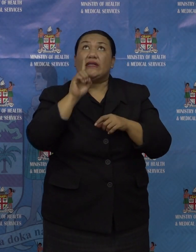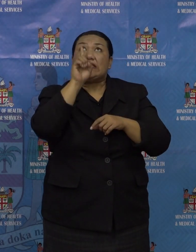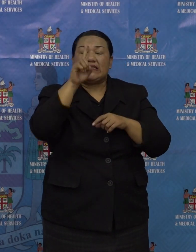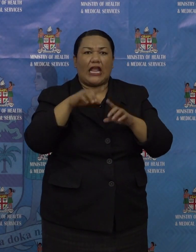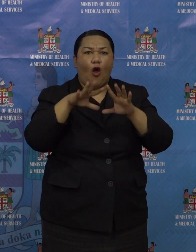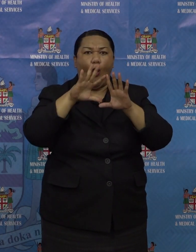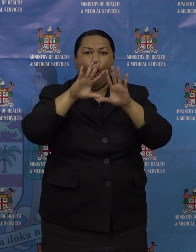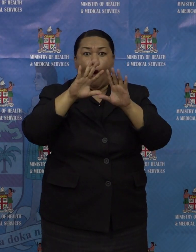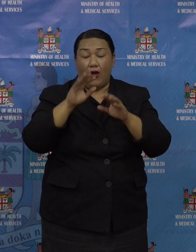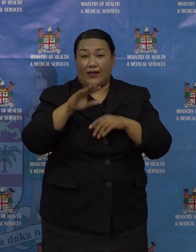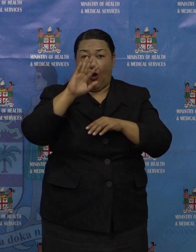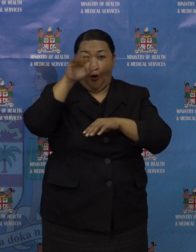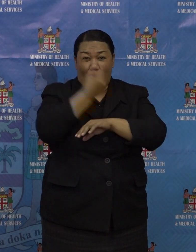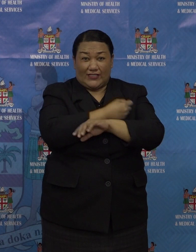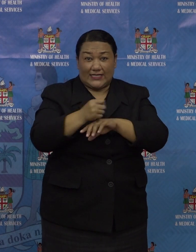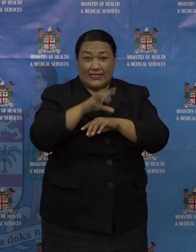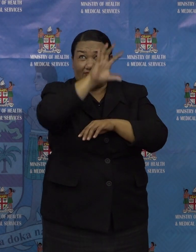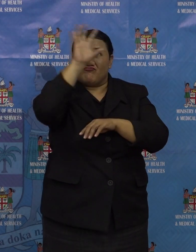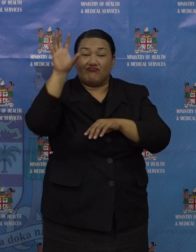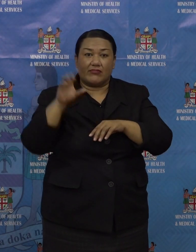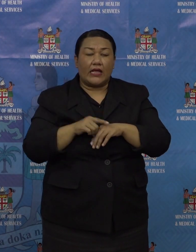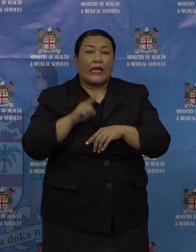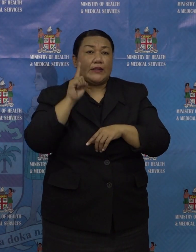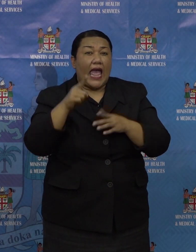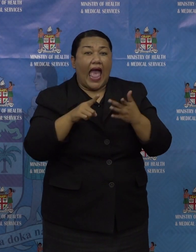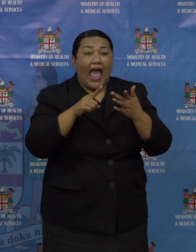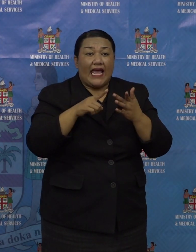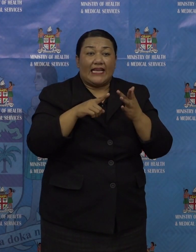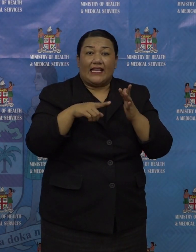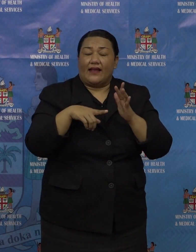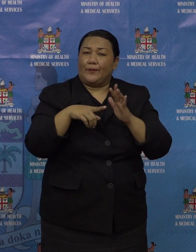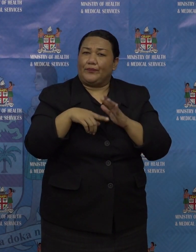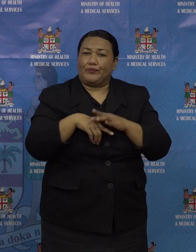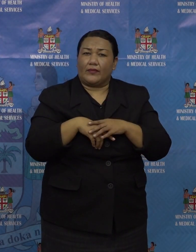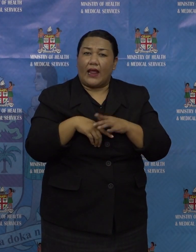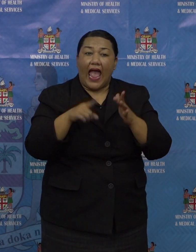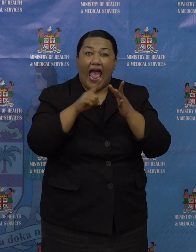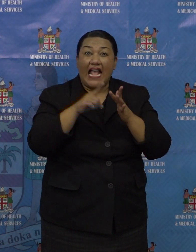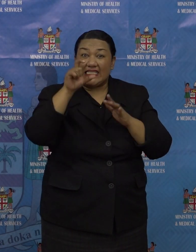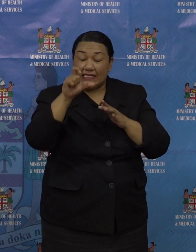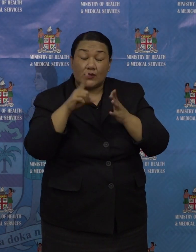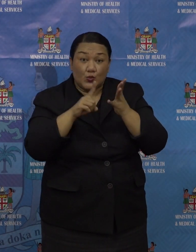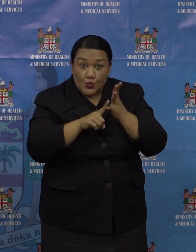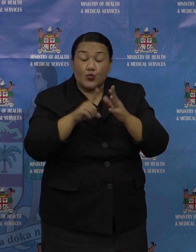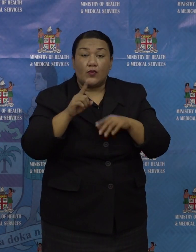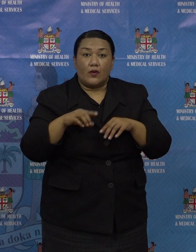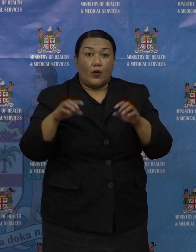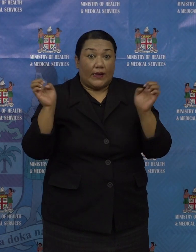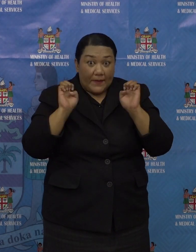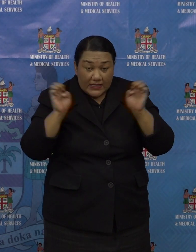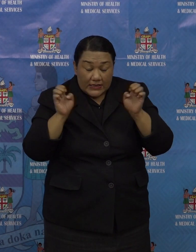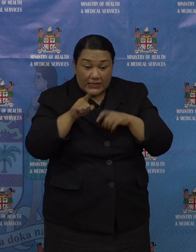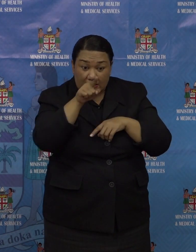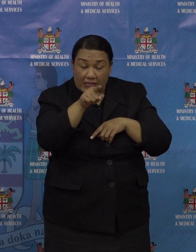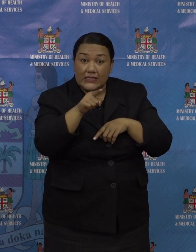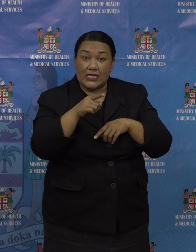vaccination rates, their ICUs, intensive care units, are filling up with people who do not get vaccinated. Because